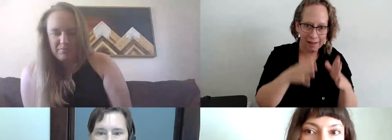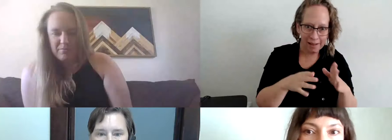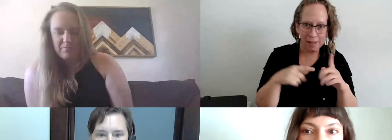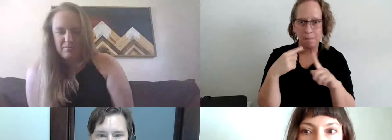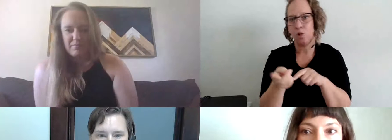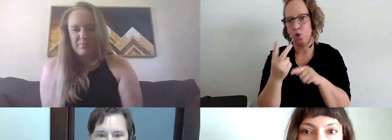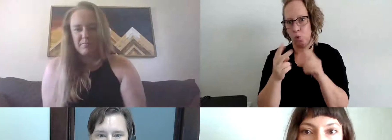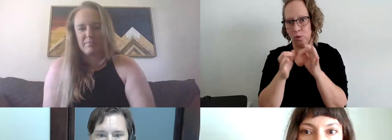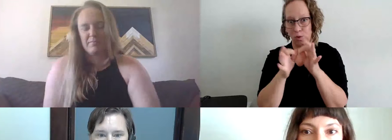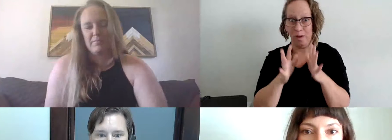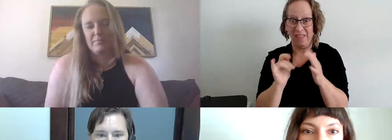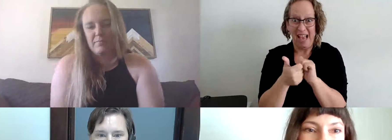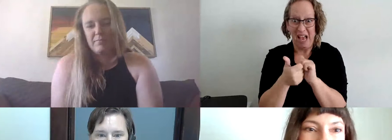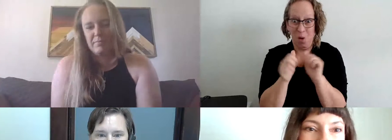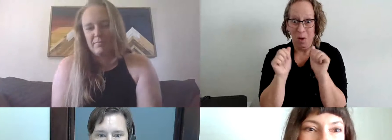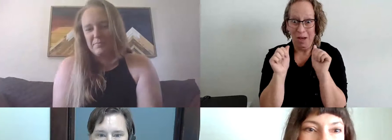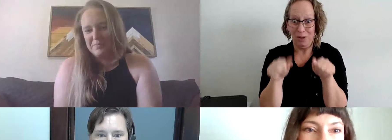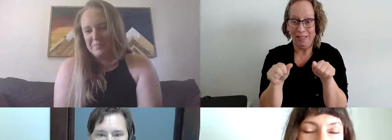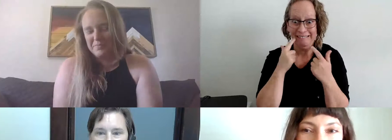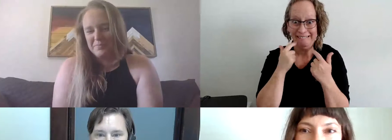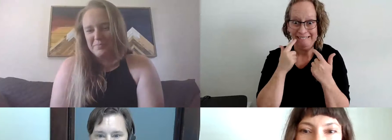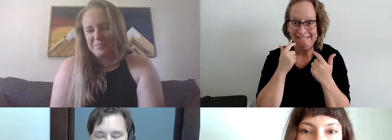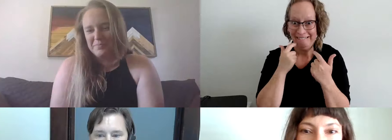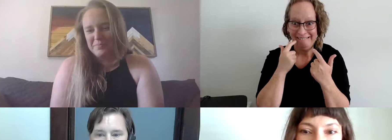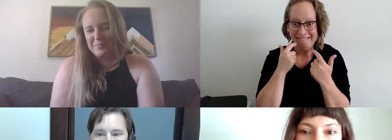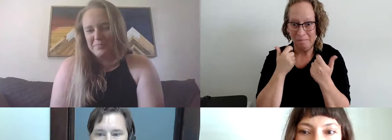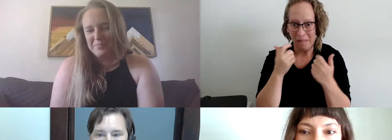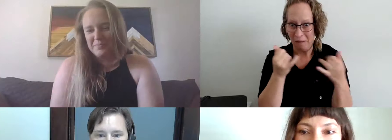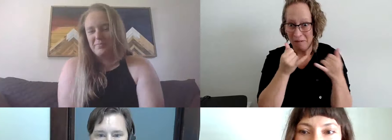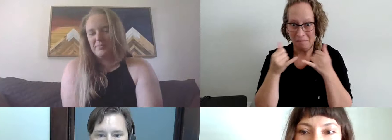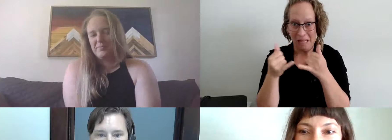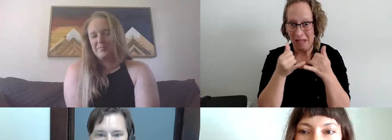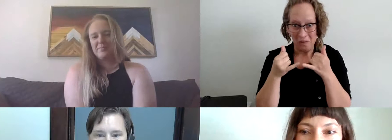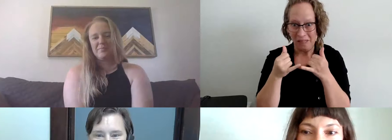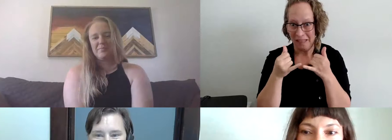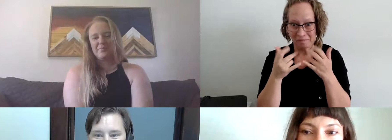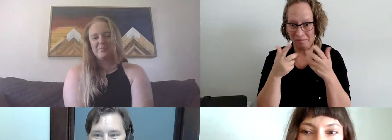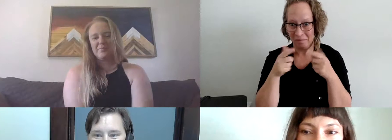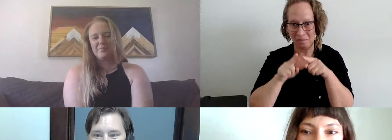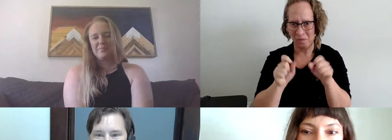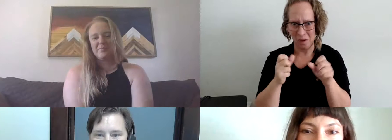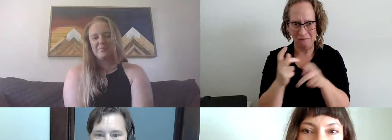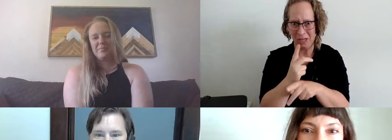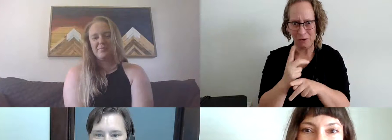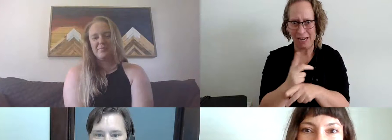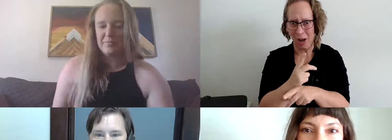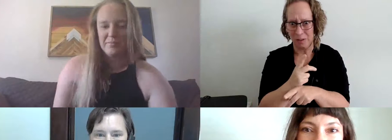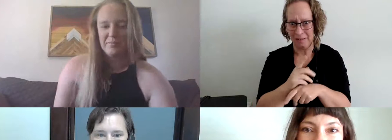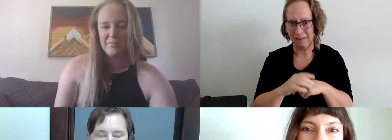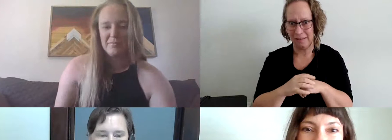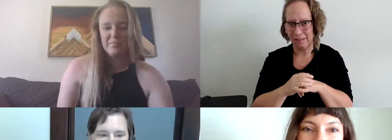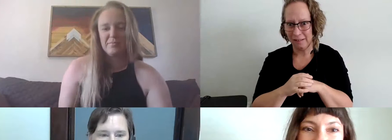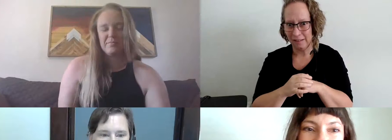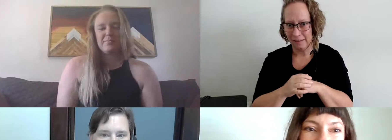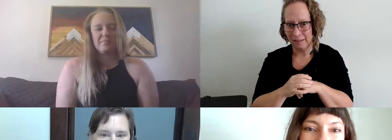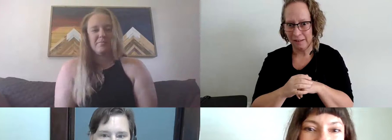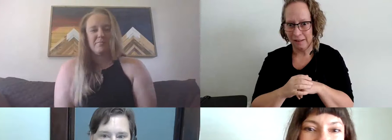2 interpreters. That's how I was able to, I was playing with it while we were trying to figure this out.